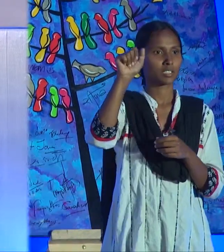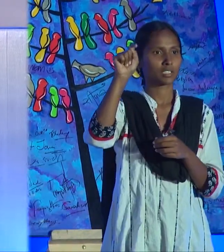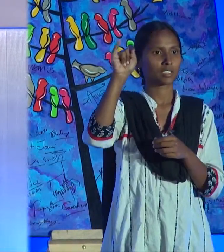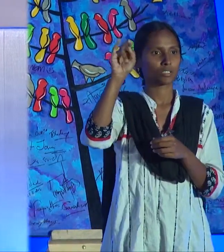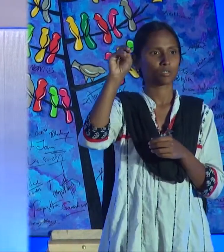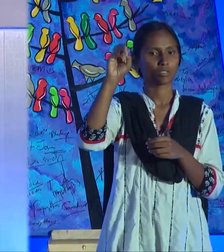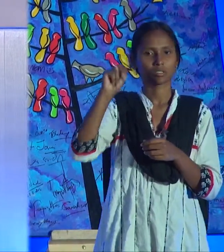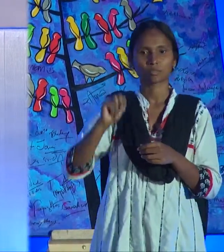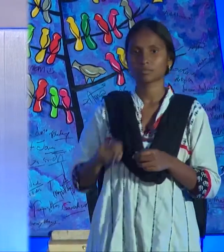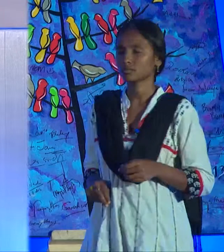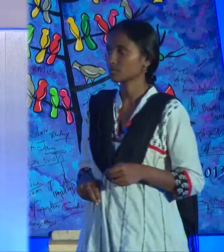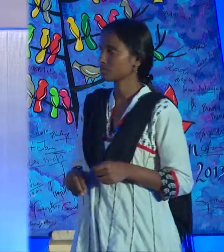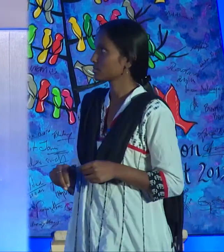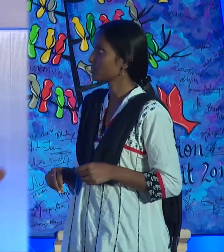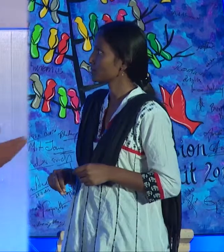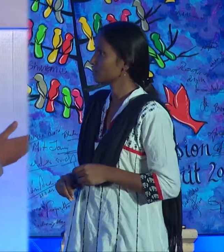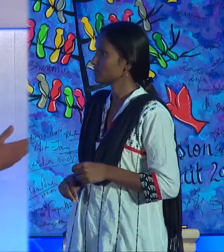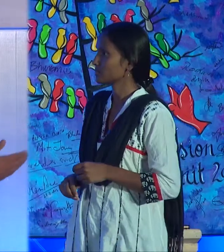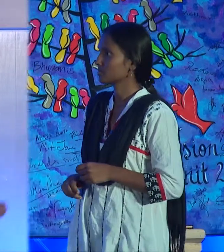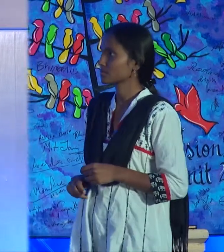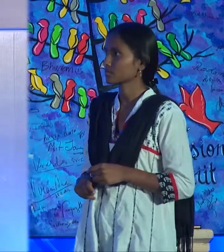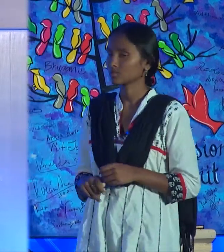English.